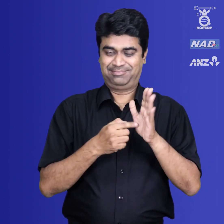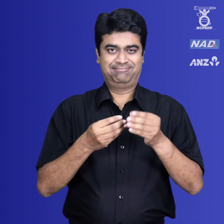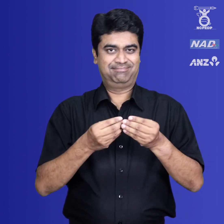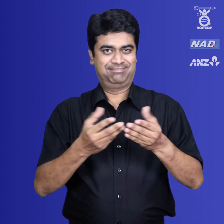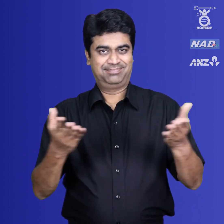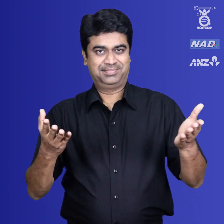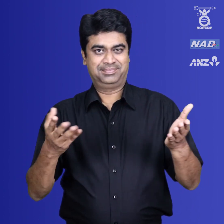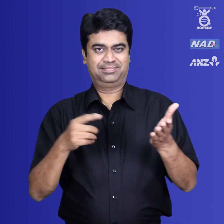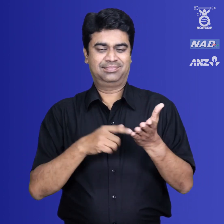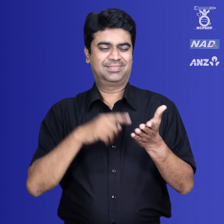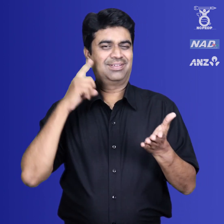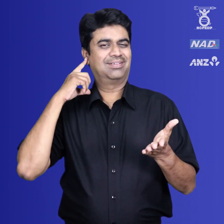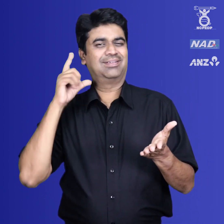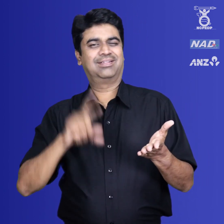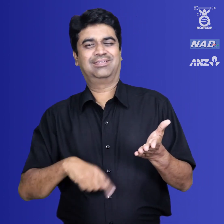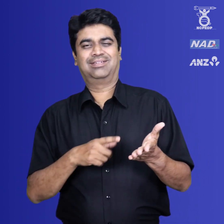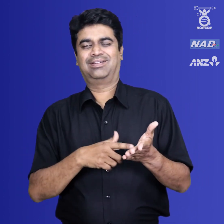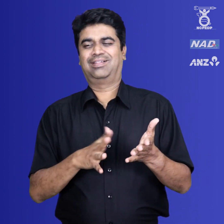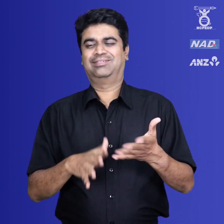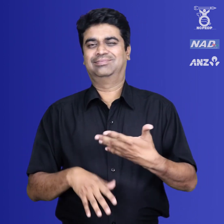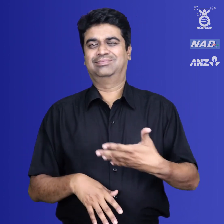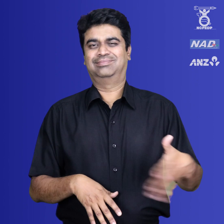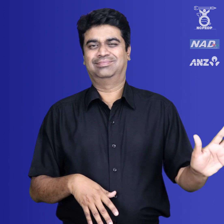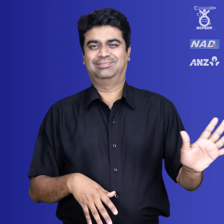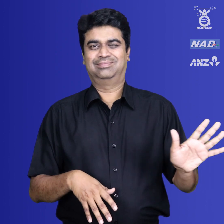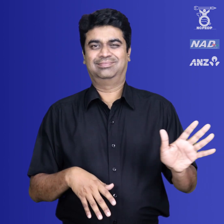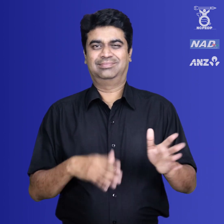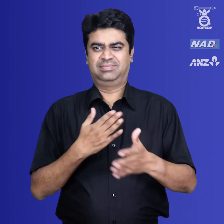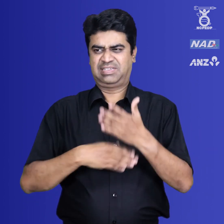Punishment for offences of atrocities.